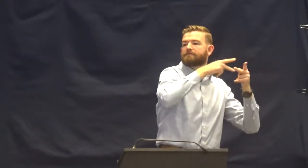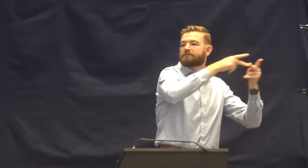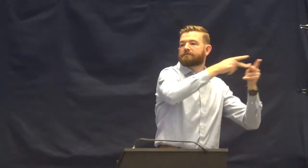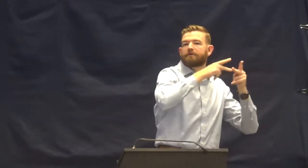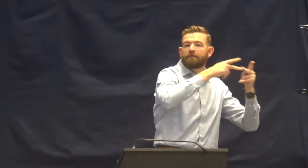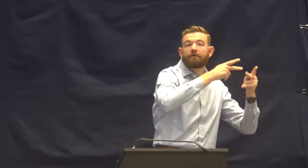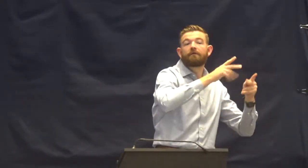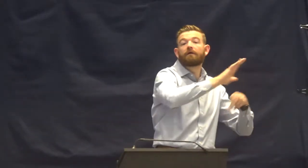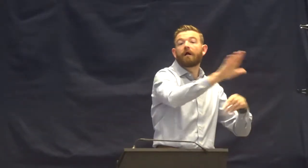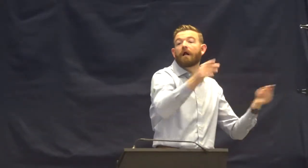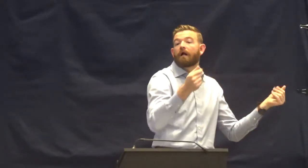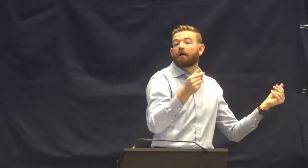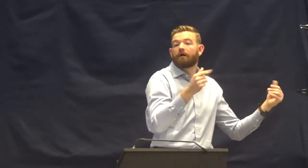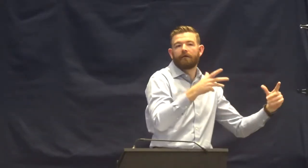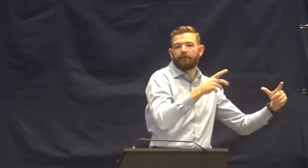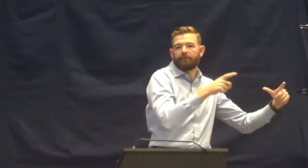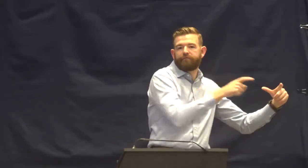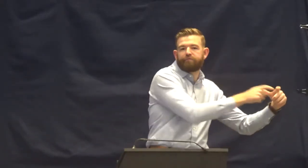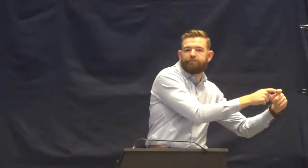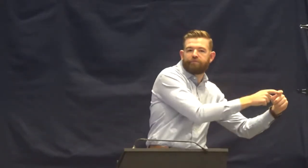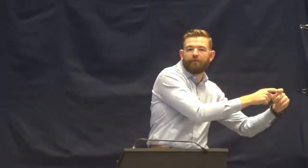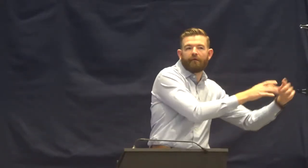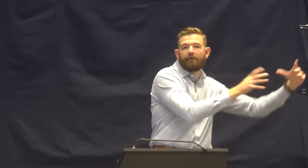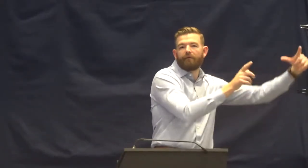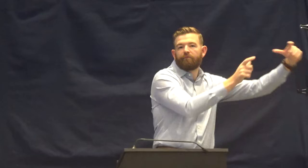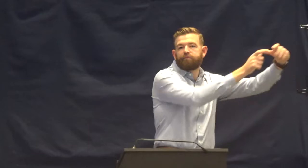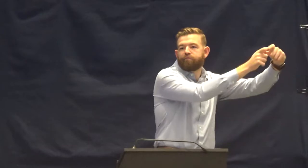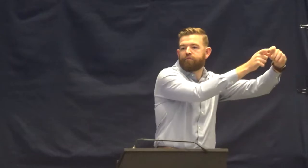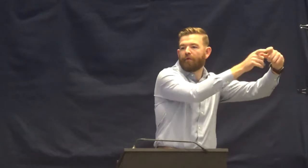marginalizing the people whose land it was,